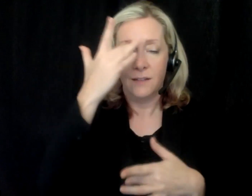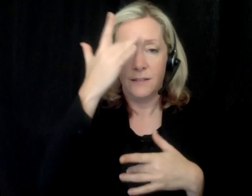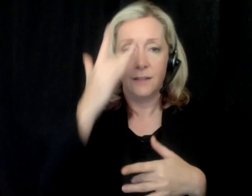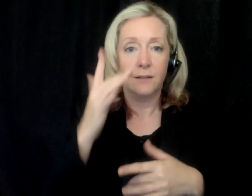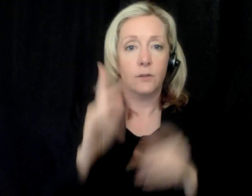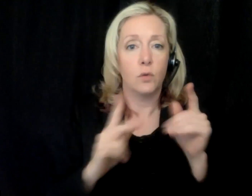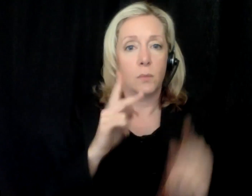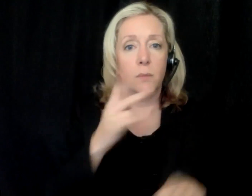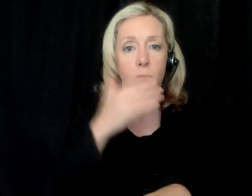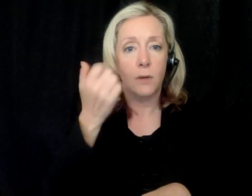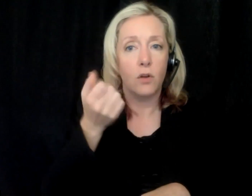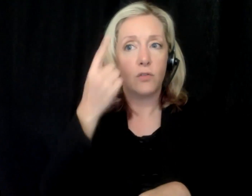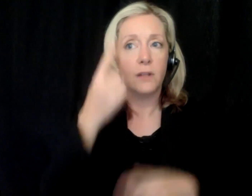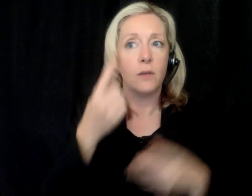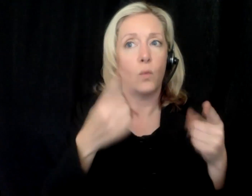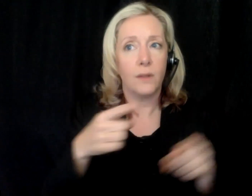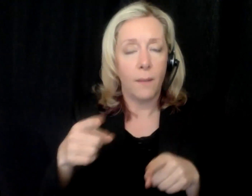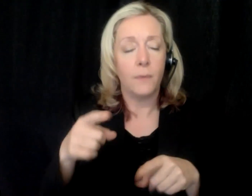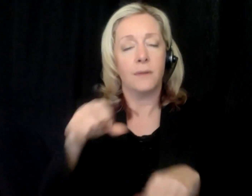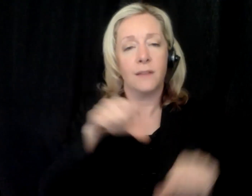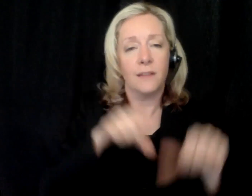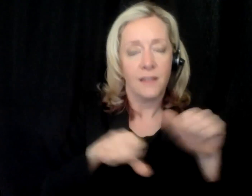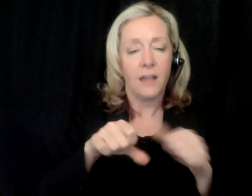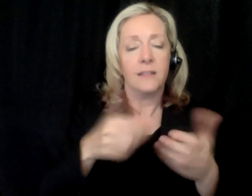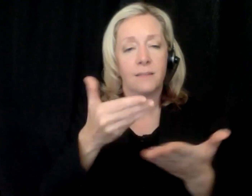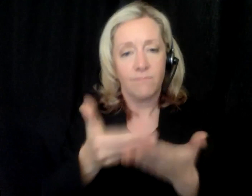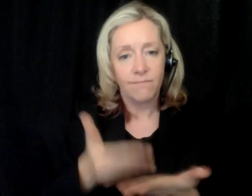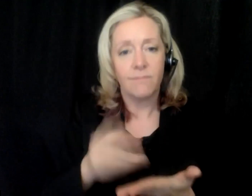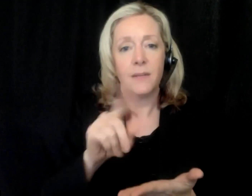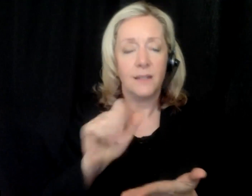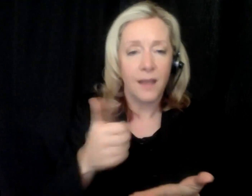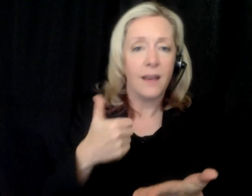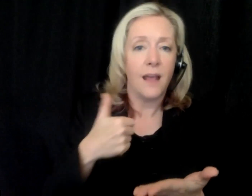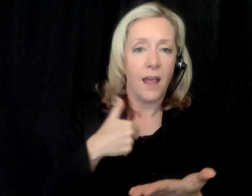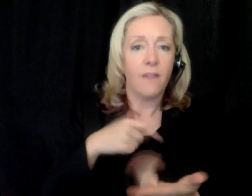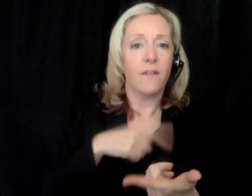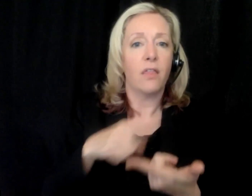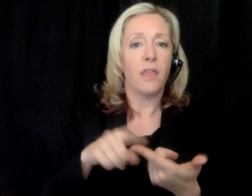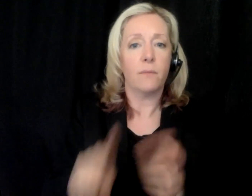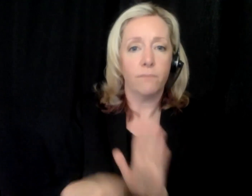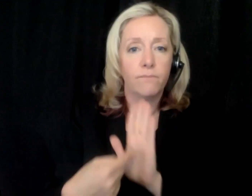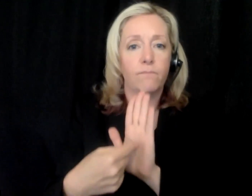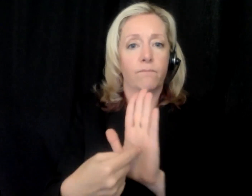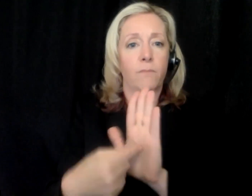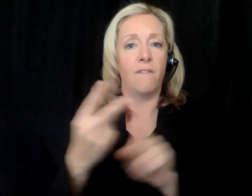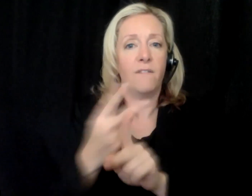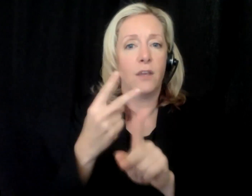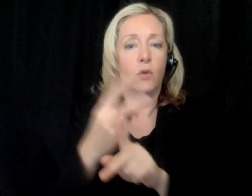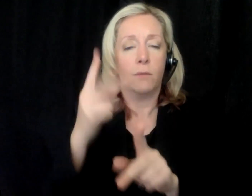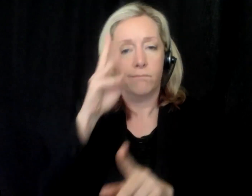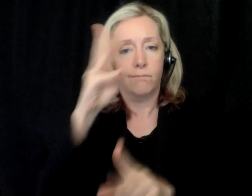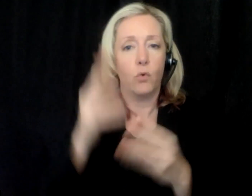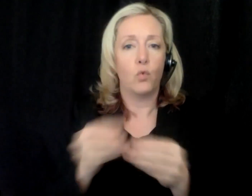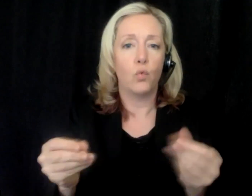can understand the state of the science, the effects, get some numbers, and then start to work on solutions.